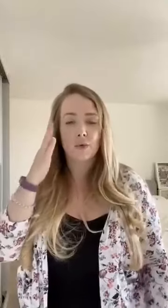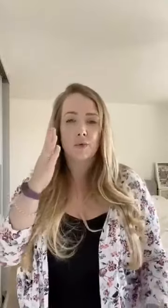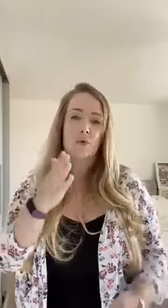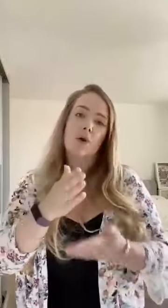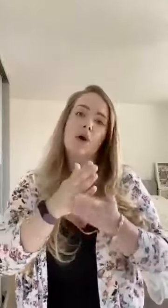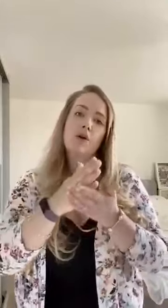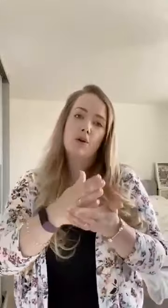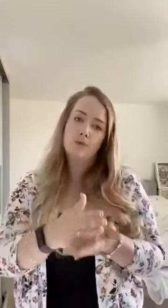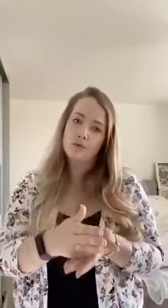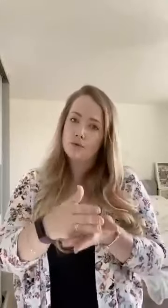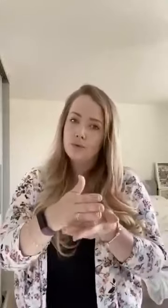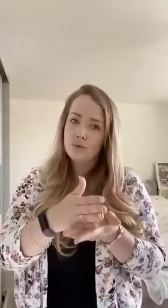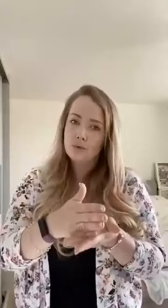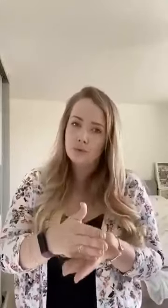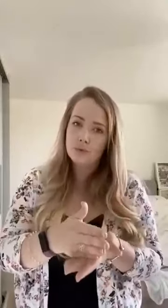do come true